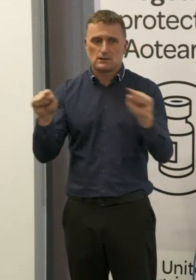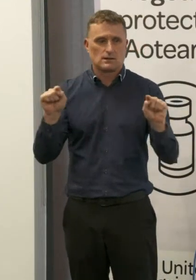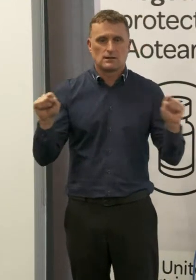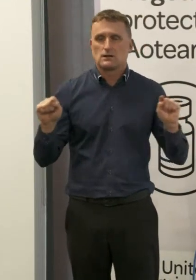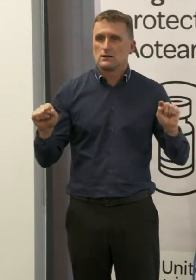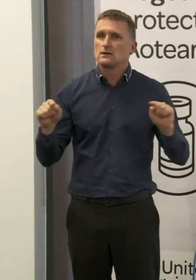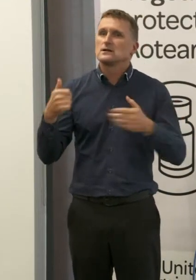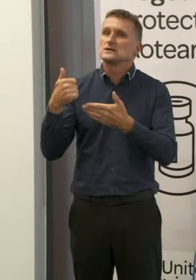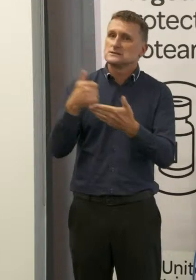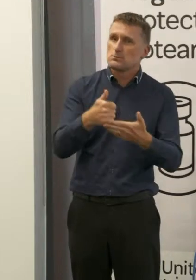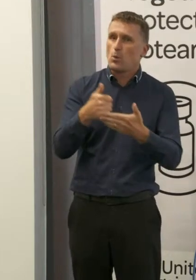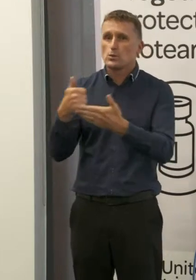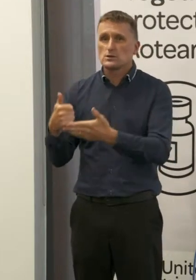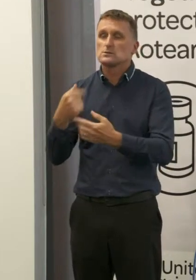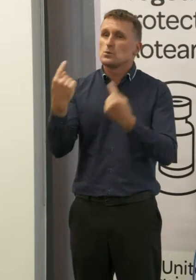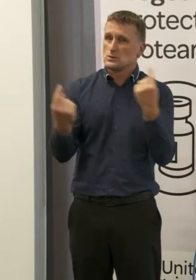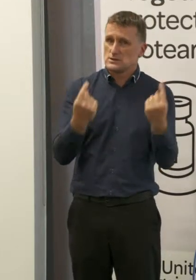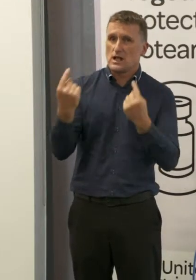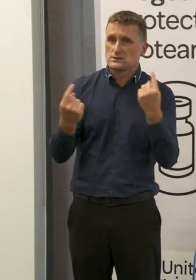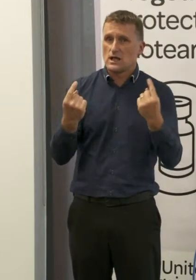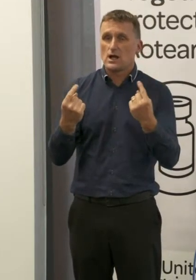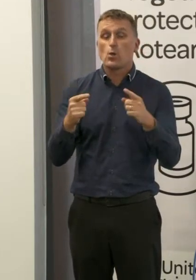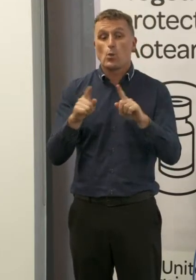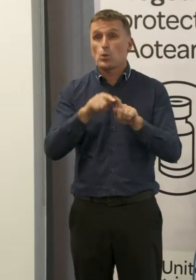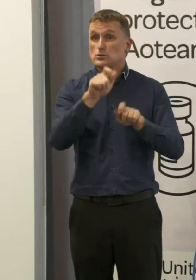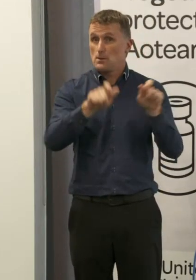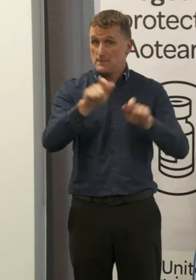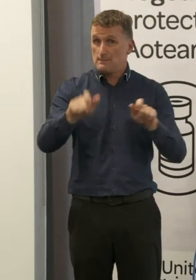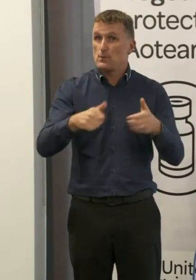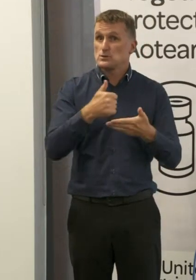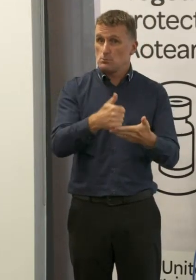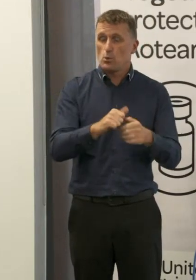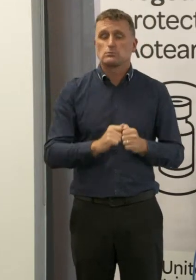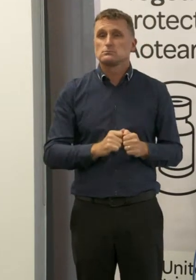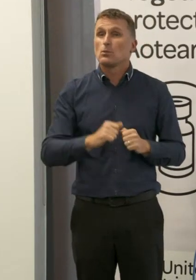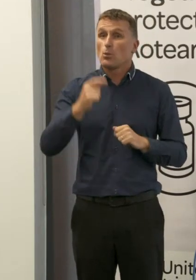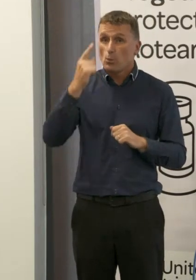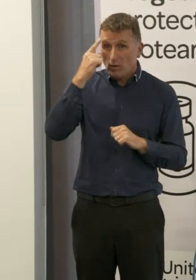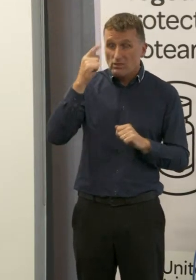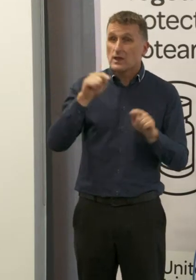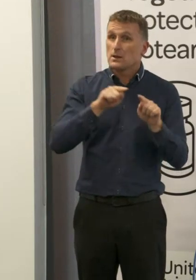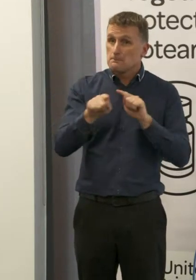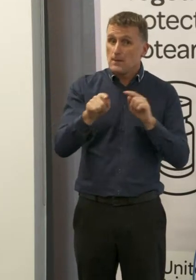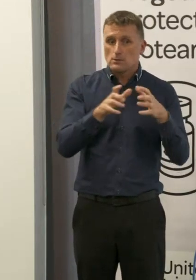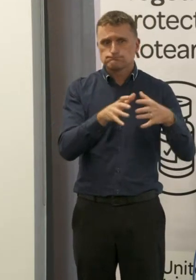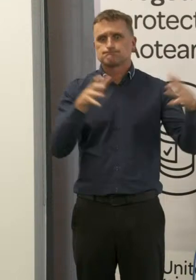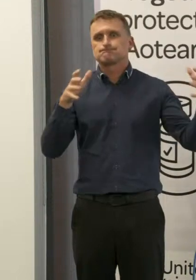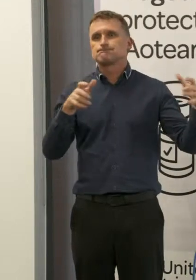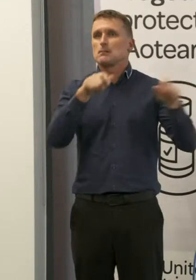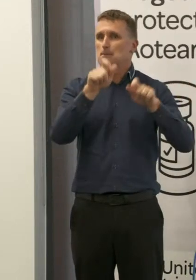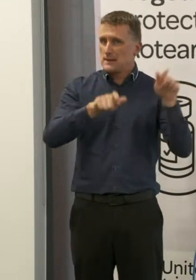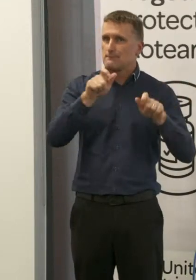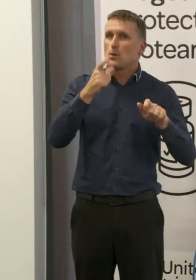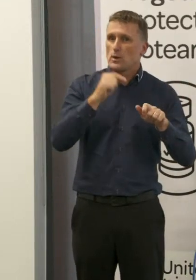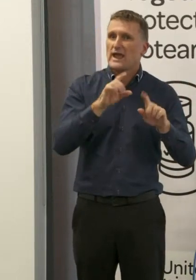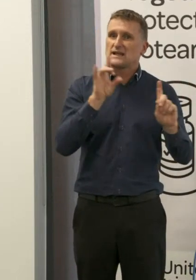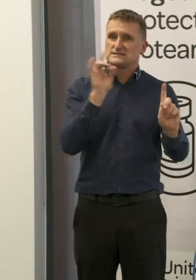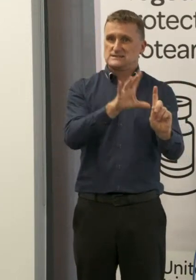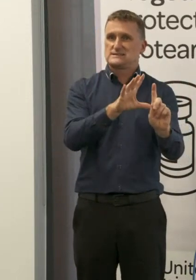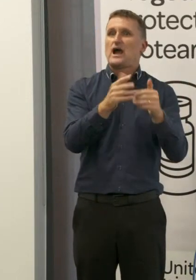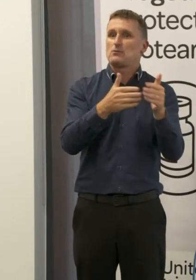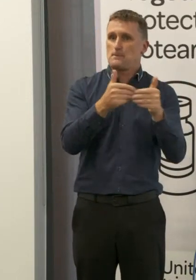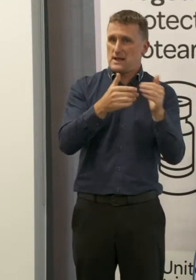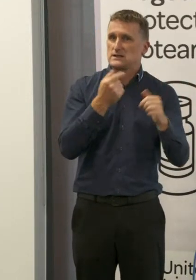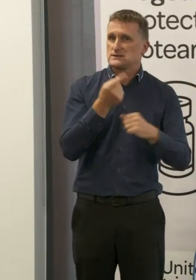people. We anticipate that most people will be able to self-manage, and we'll identify that through the information that we've gathered. And